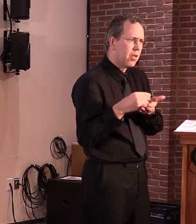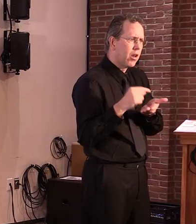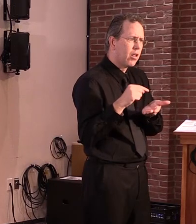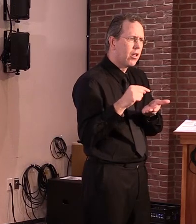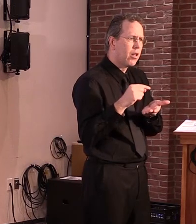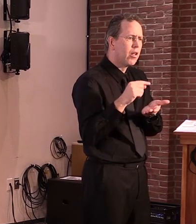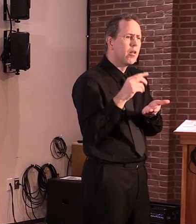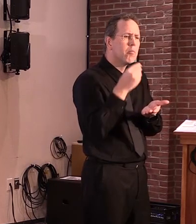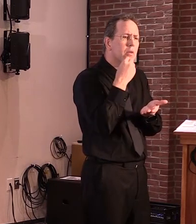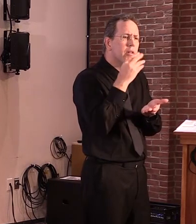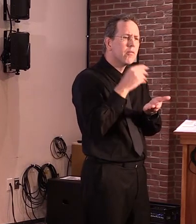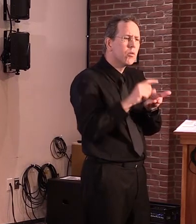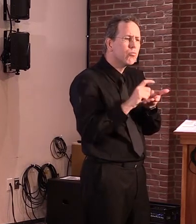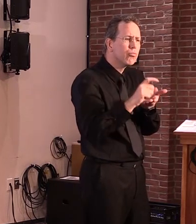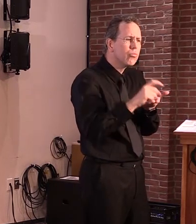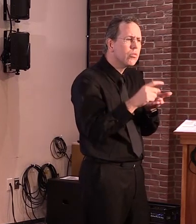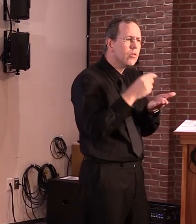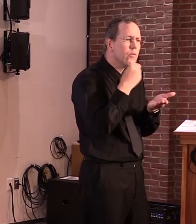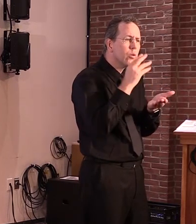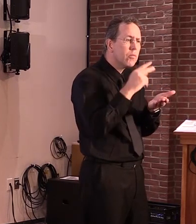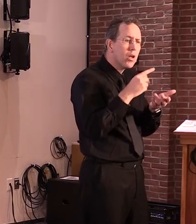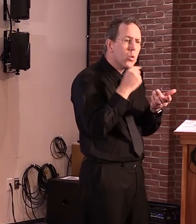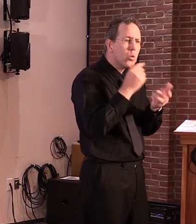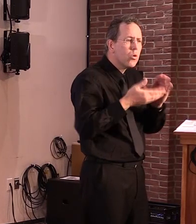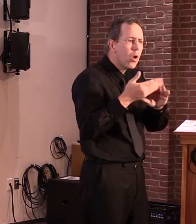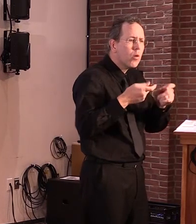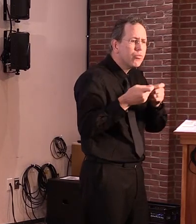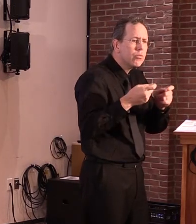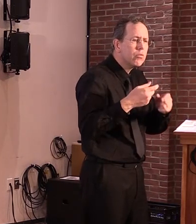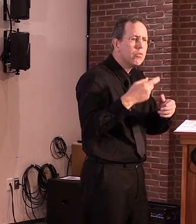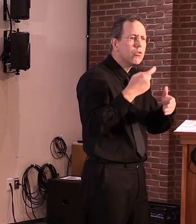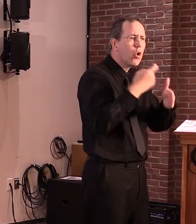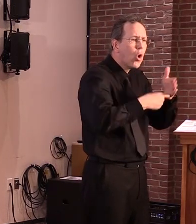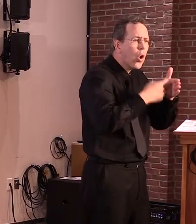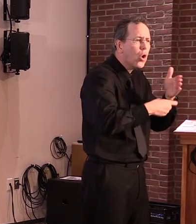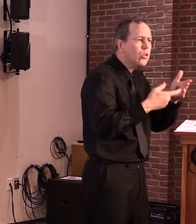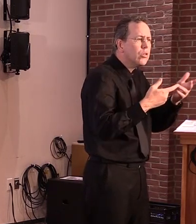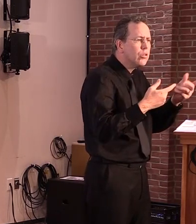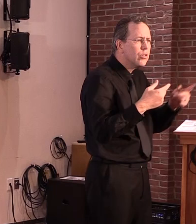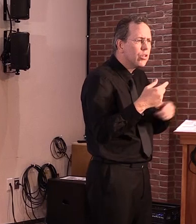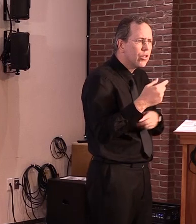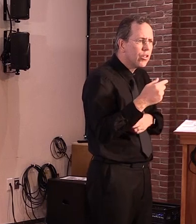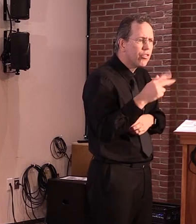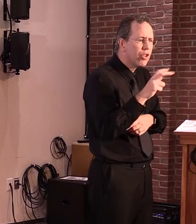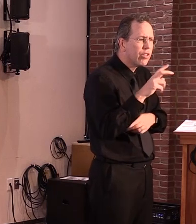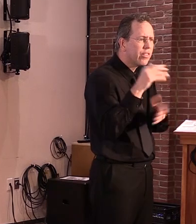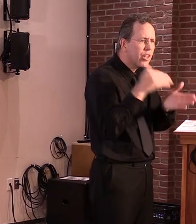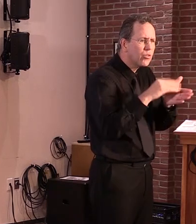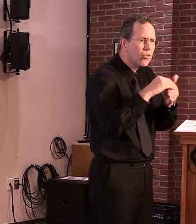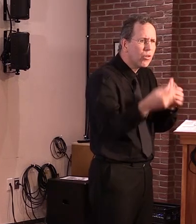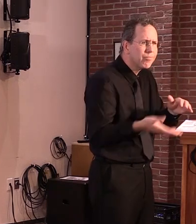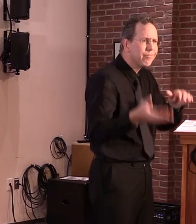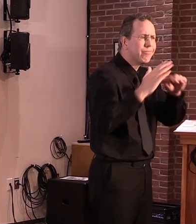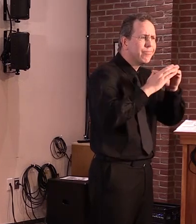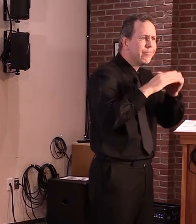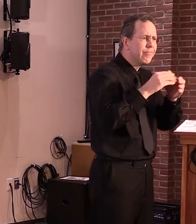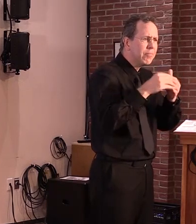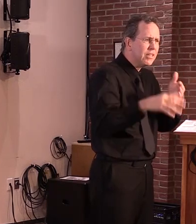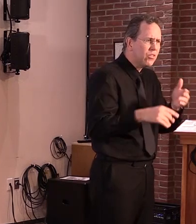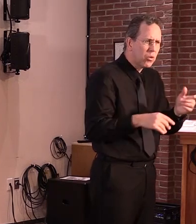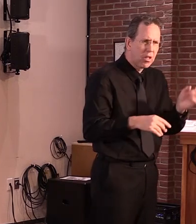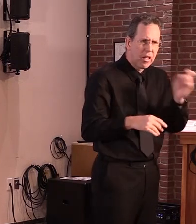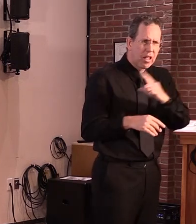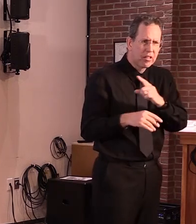its operating costs have gone up by $300,000, and they have called on the state to help defray the cost of that.